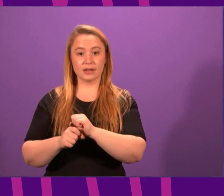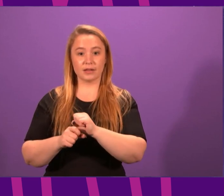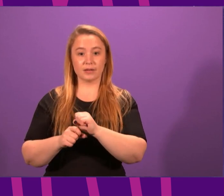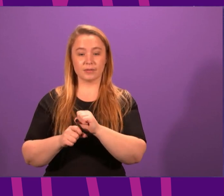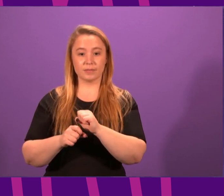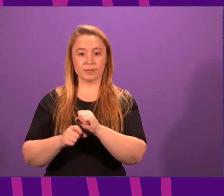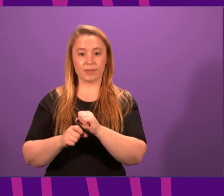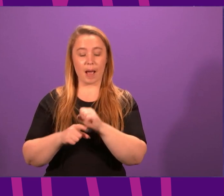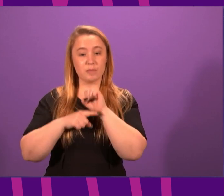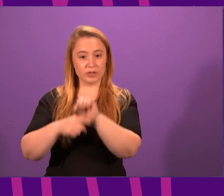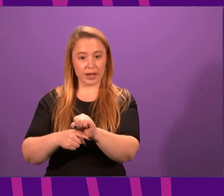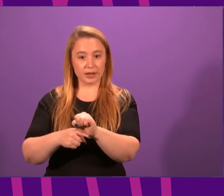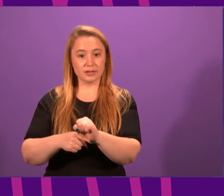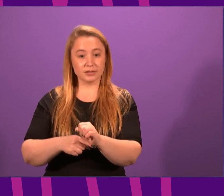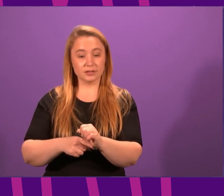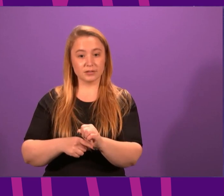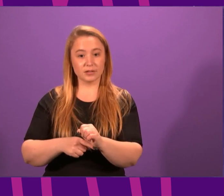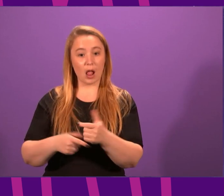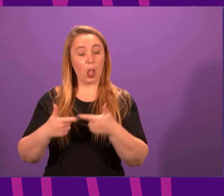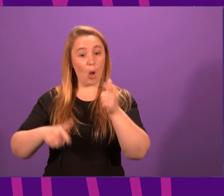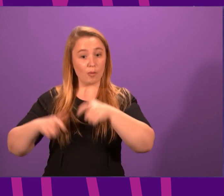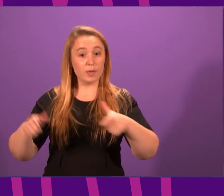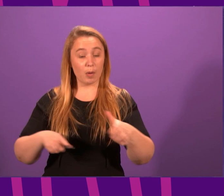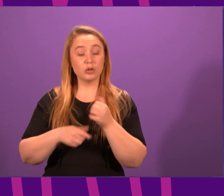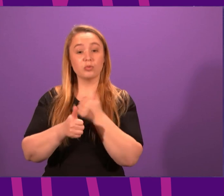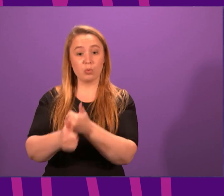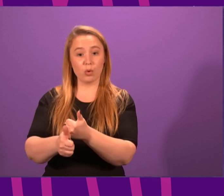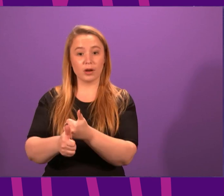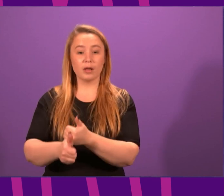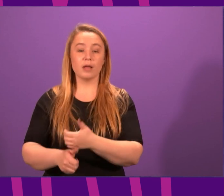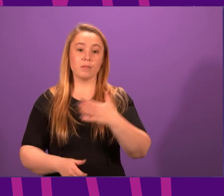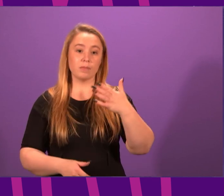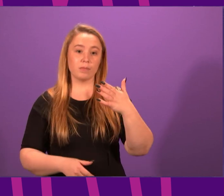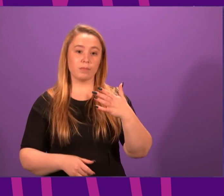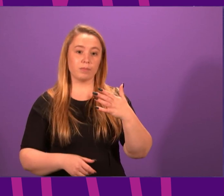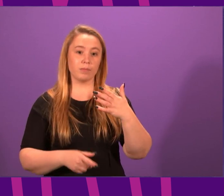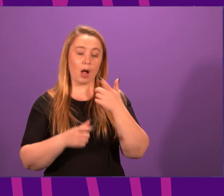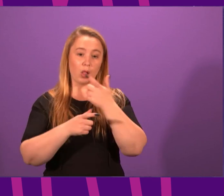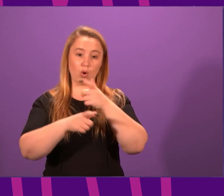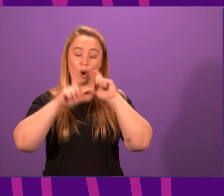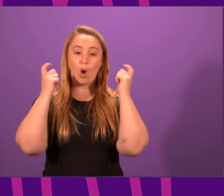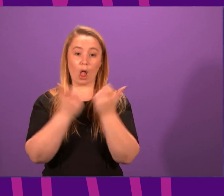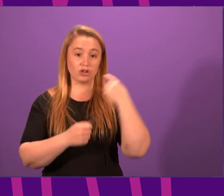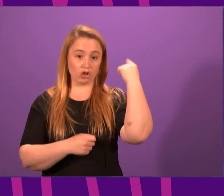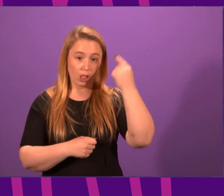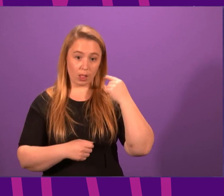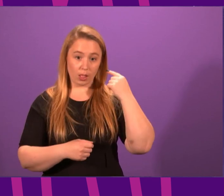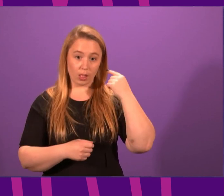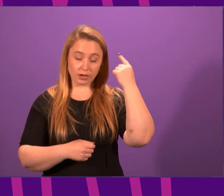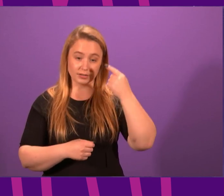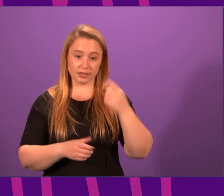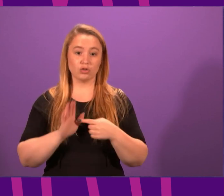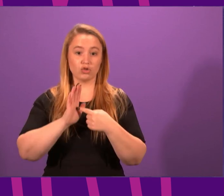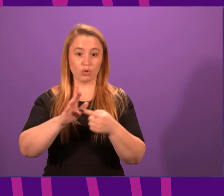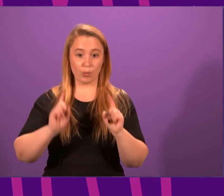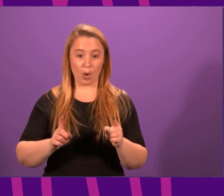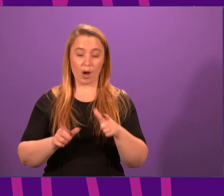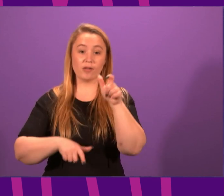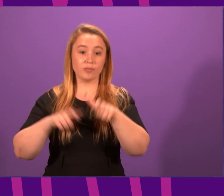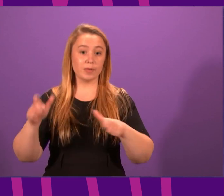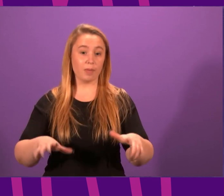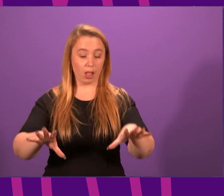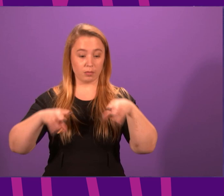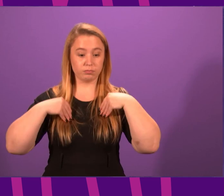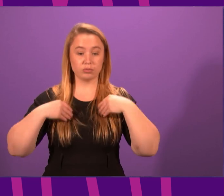low. A study done by the King's College of London, which looked at figures right across the UK, showed that for those people who did have COVID